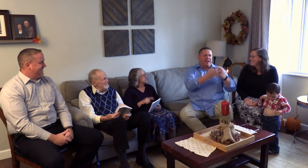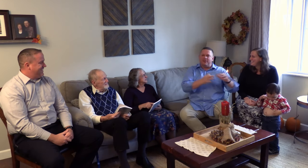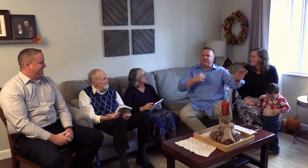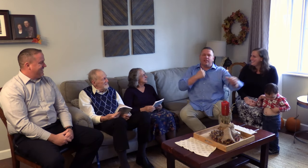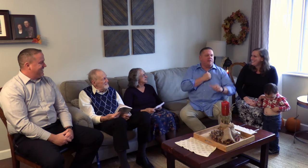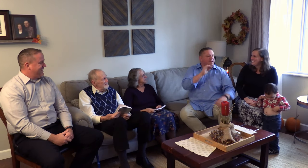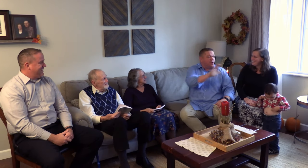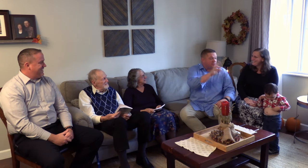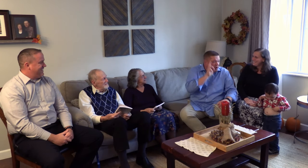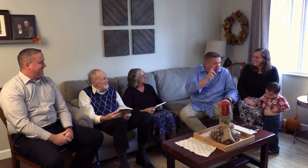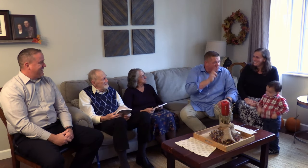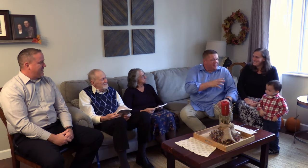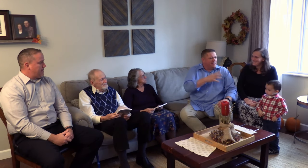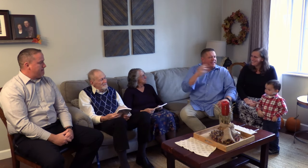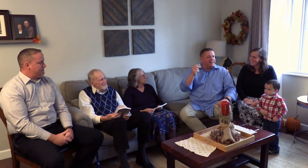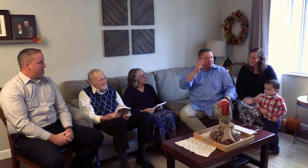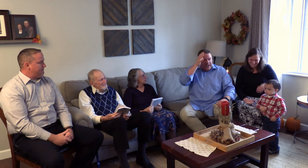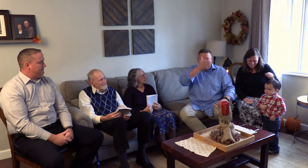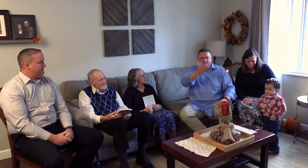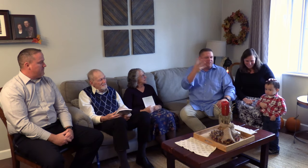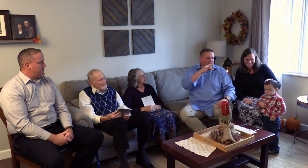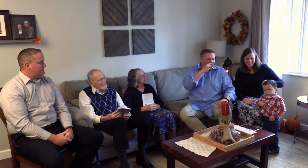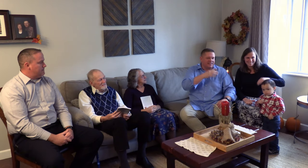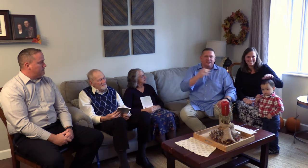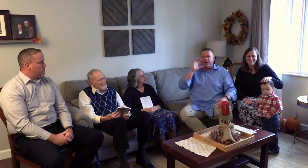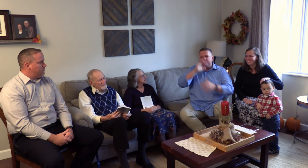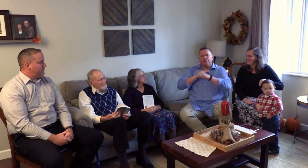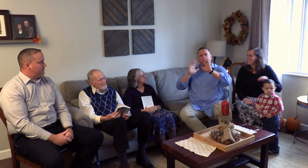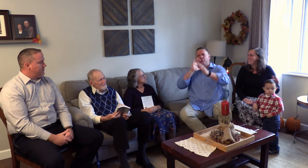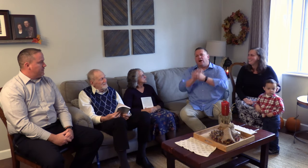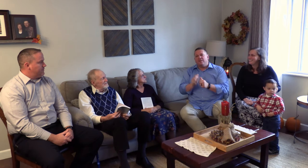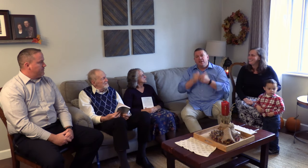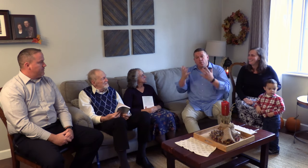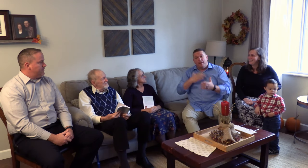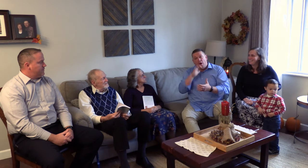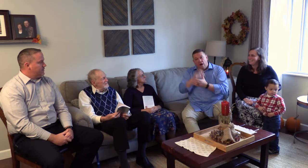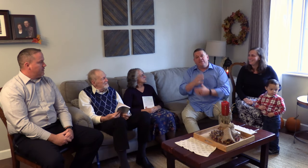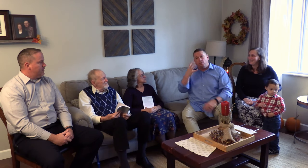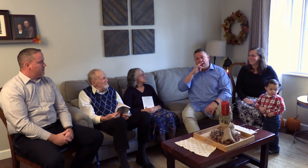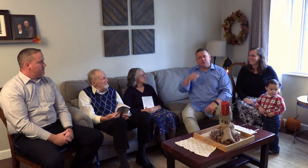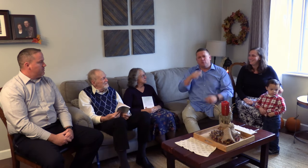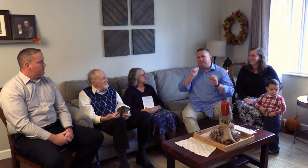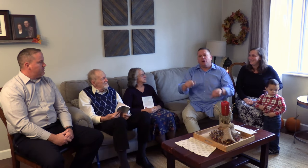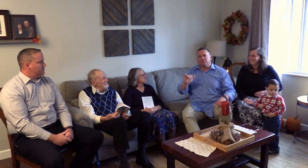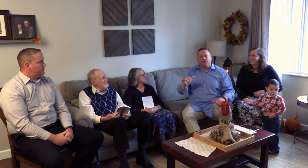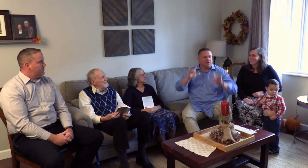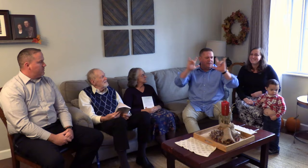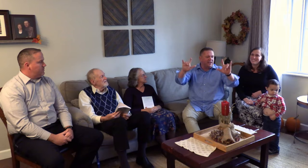family too i love being y'all's uncle and the daddy to my four kids and the husband my wonderful wife without my wife and four kids this wouldn't be possible too so i love you